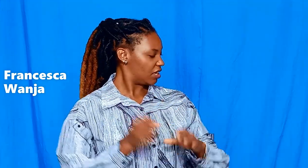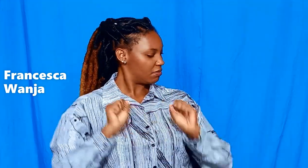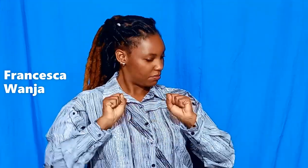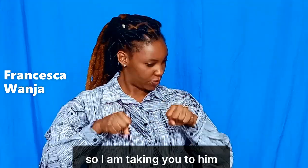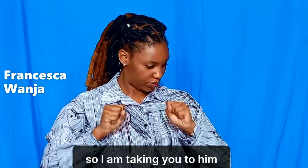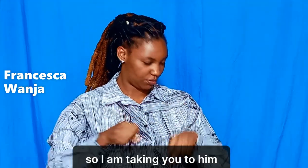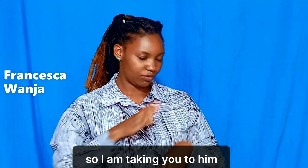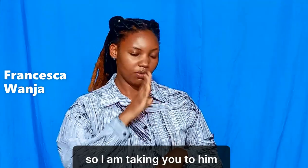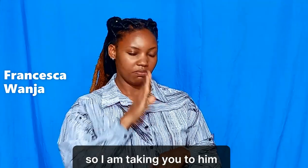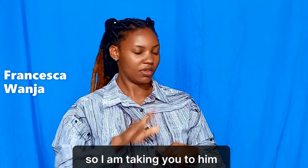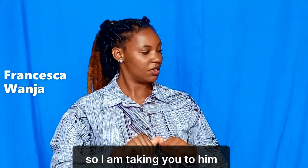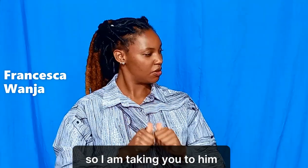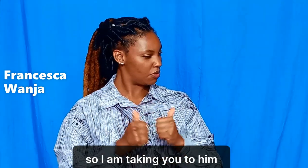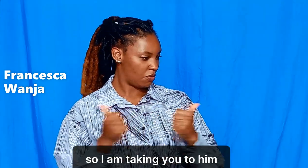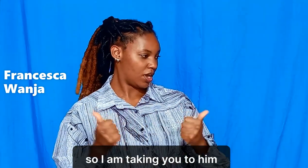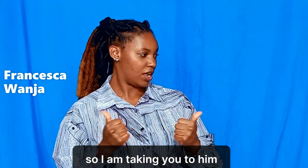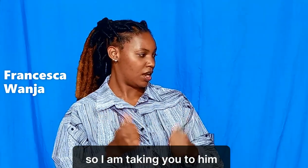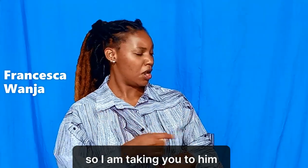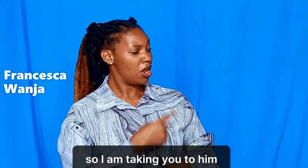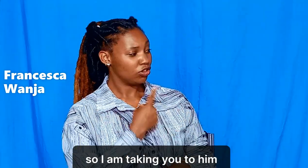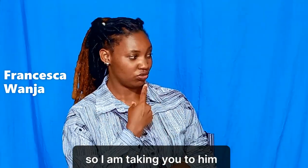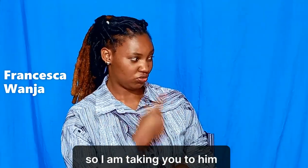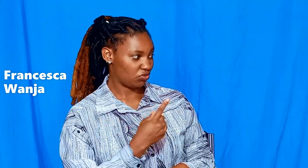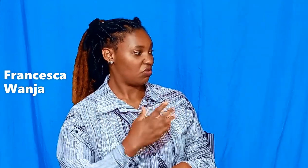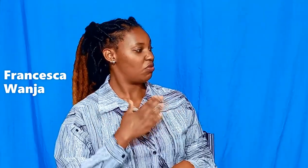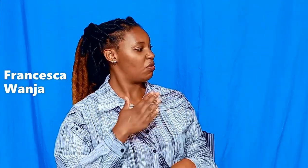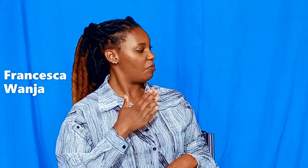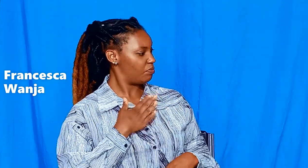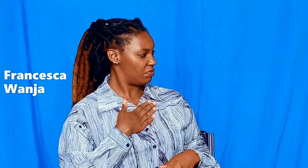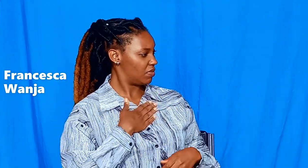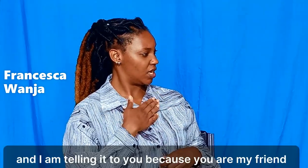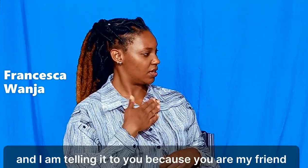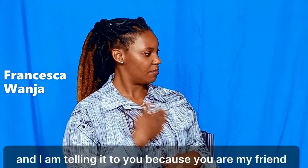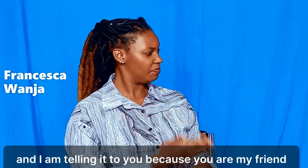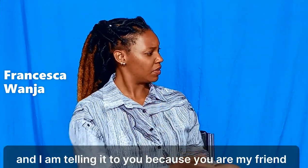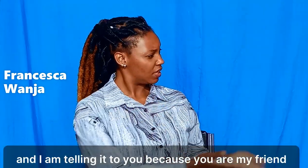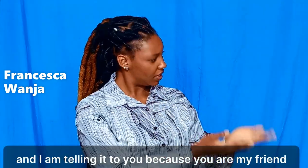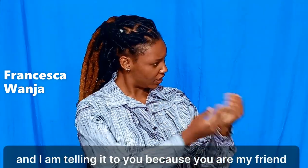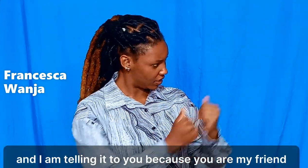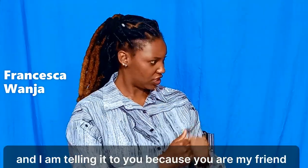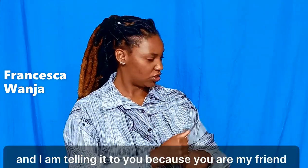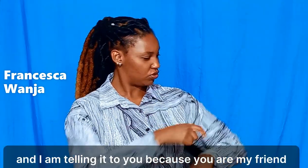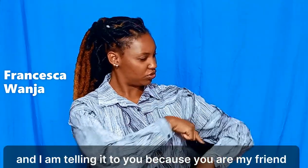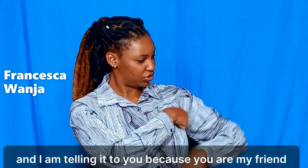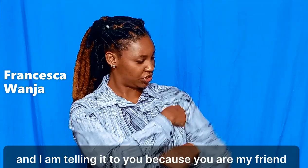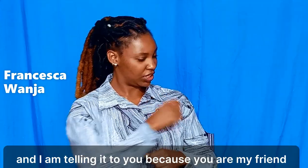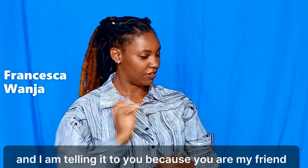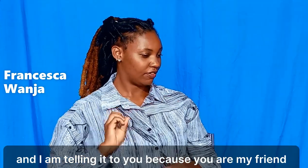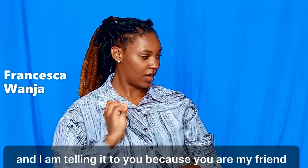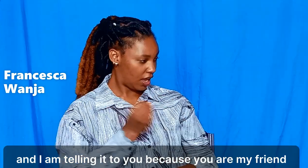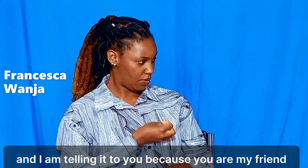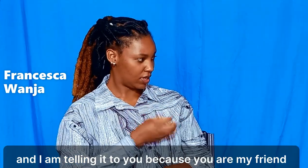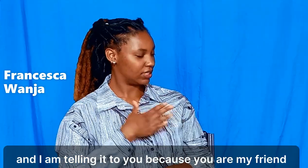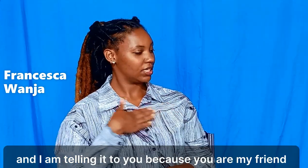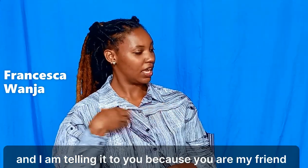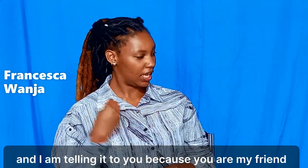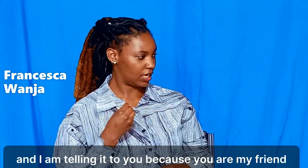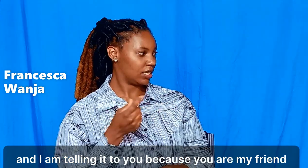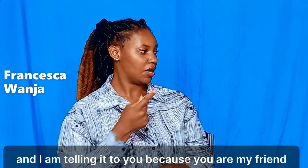So I am taking you to him. And I am telling it to you. Because you are